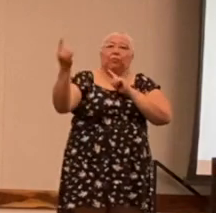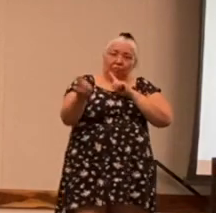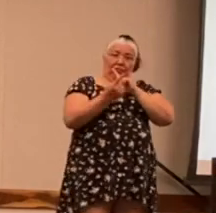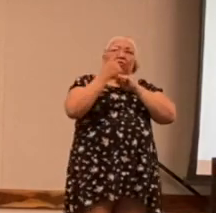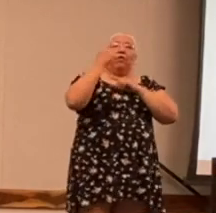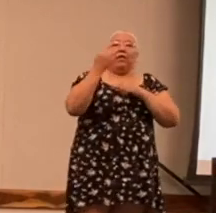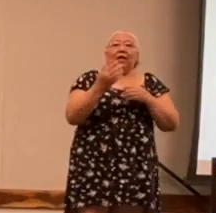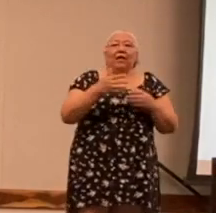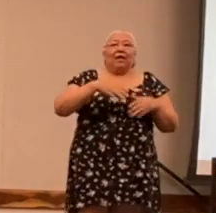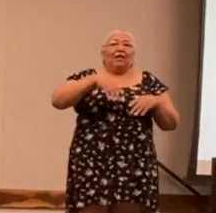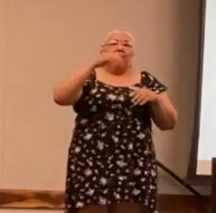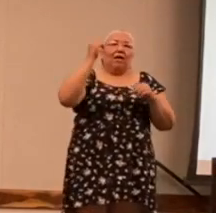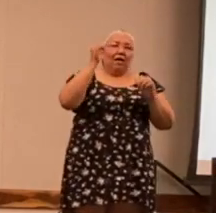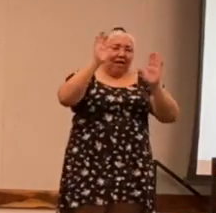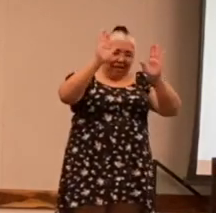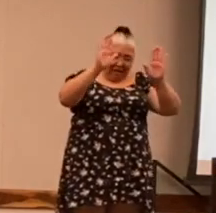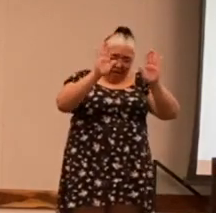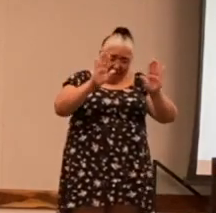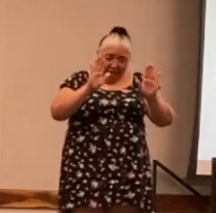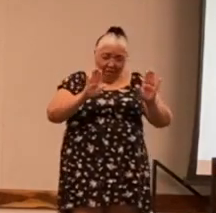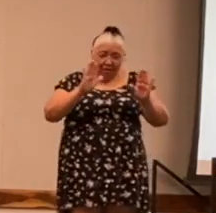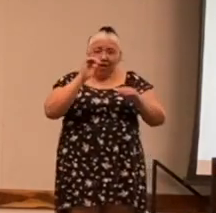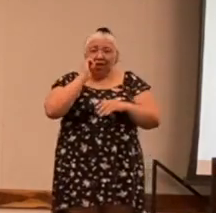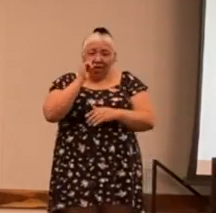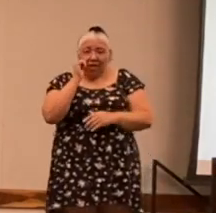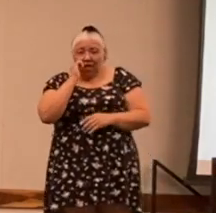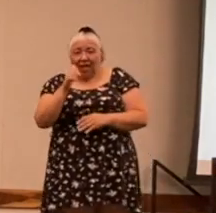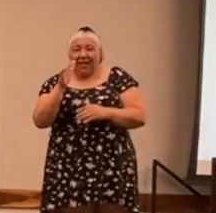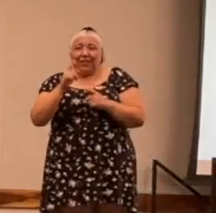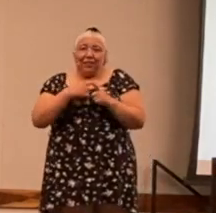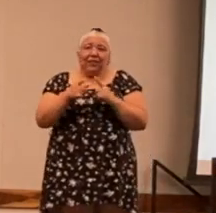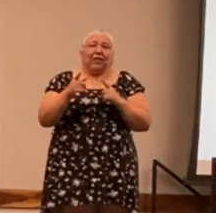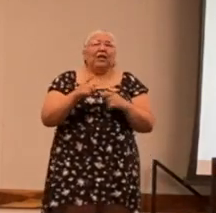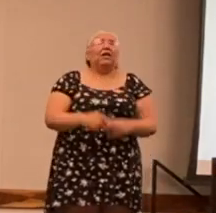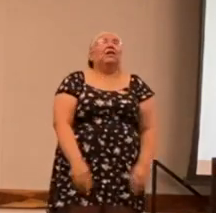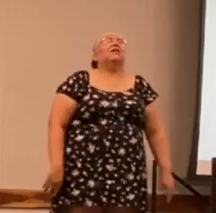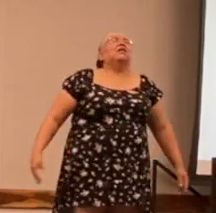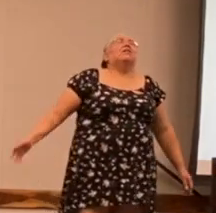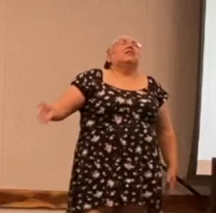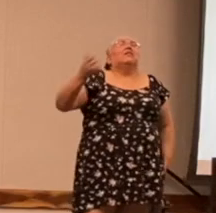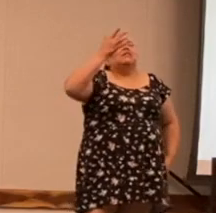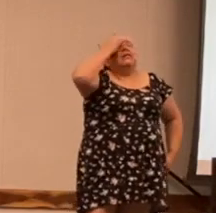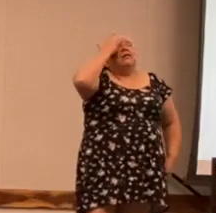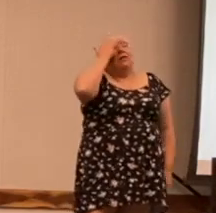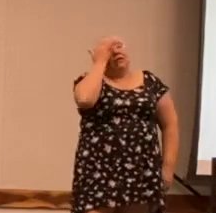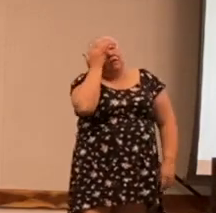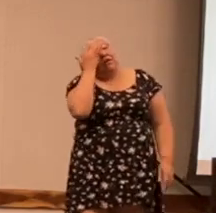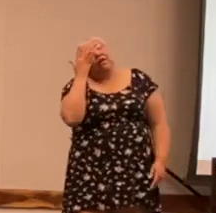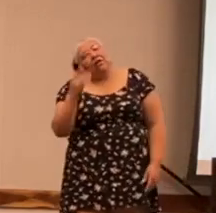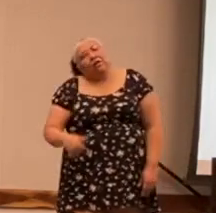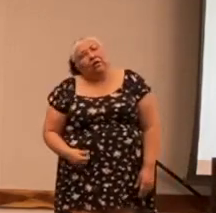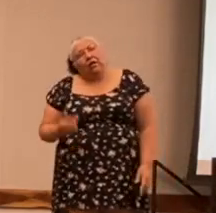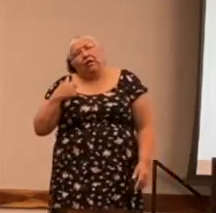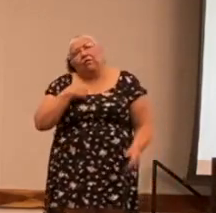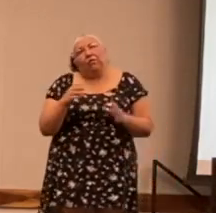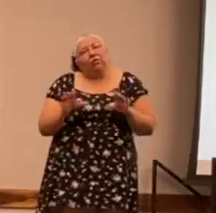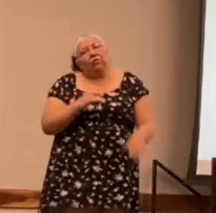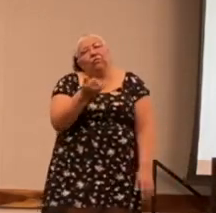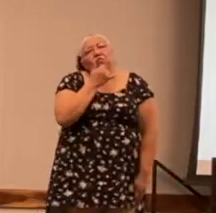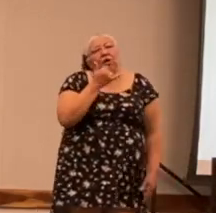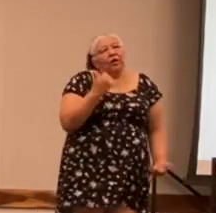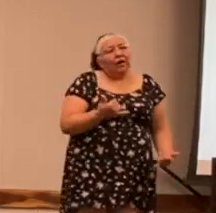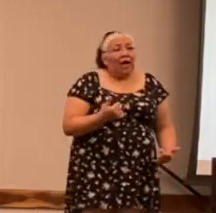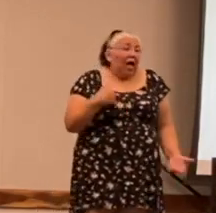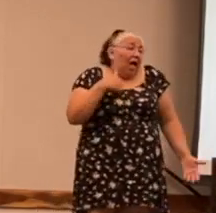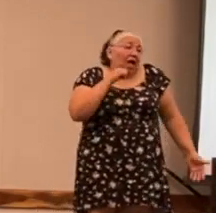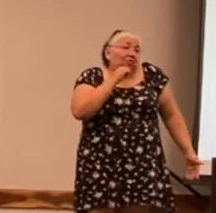coming, Sunday after Sunday and day after day, and you just know, oh my gosh, what did I do wrong today, right? You know what?